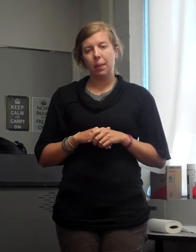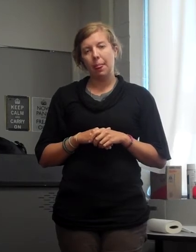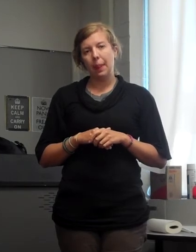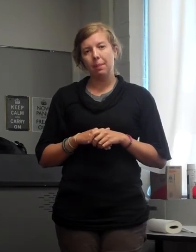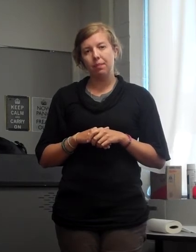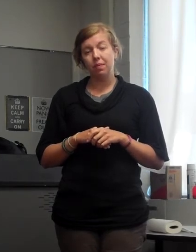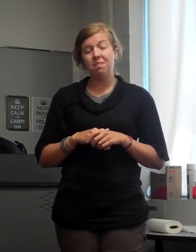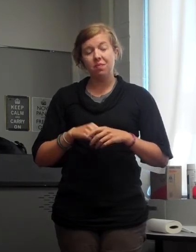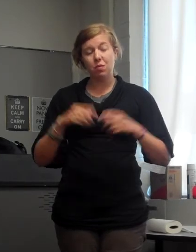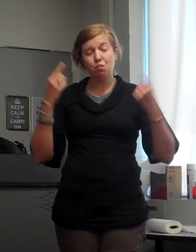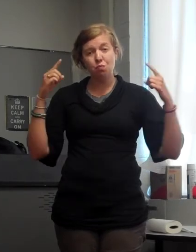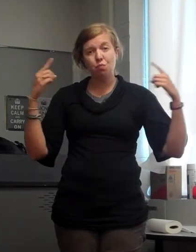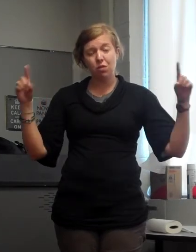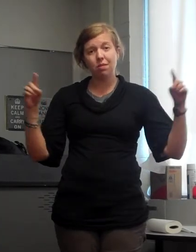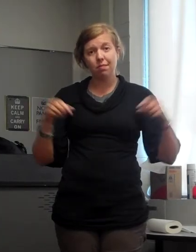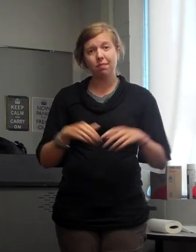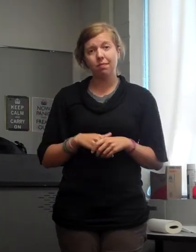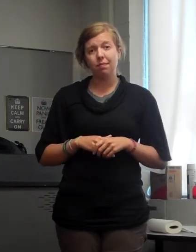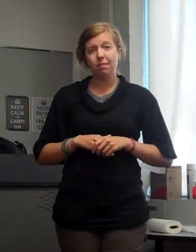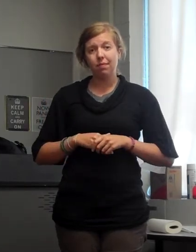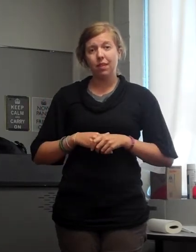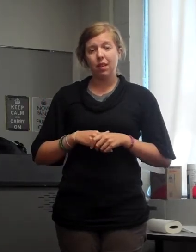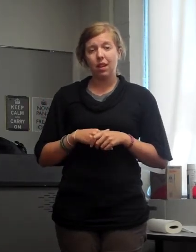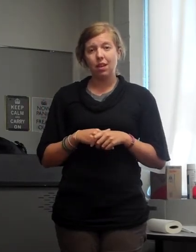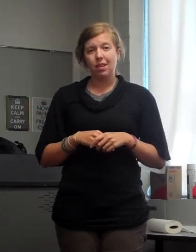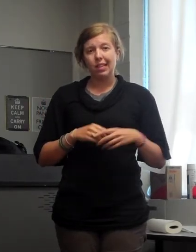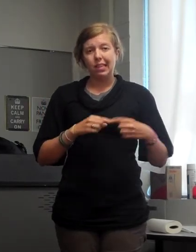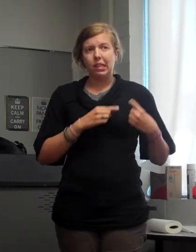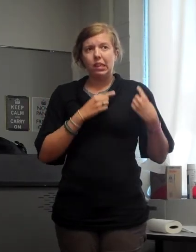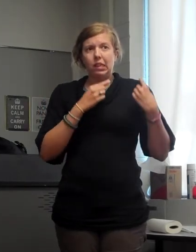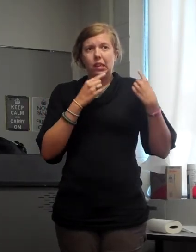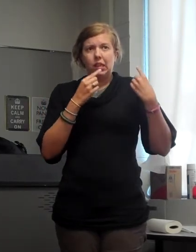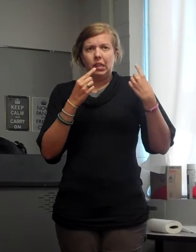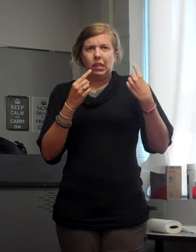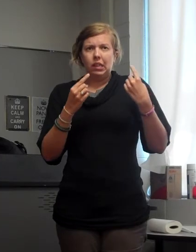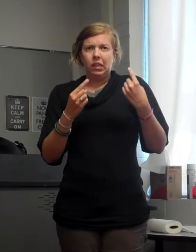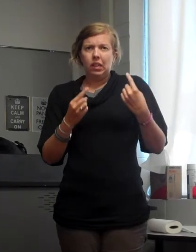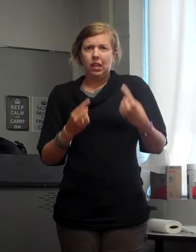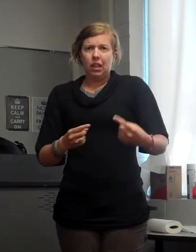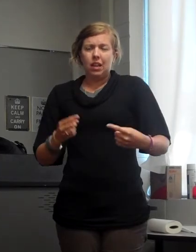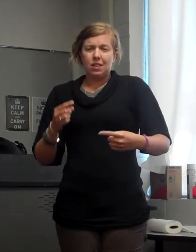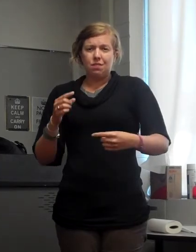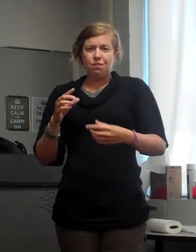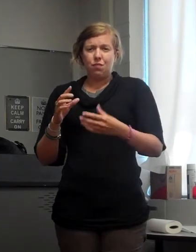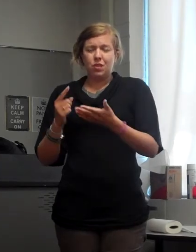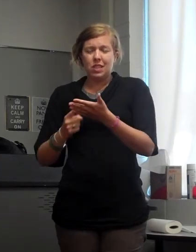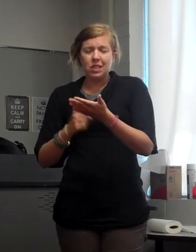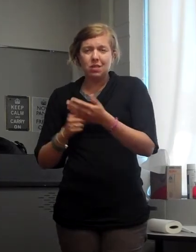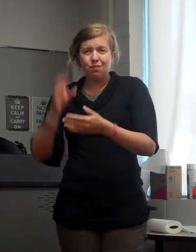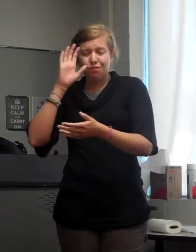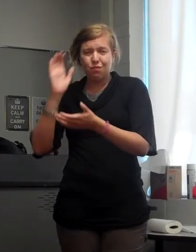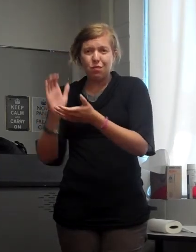work. It took me a long time to convince my husband to do this. Not because he didn't want to, it's because he was always